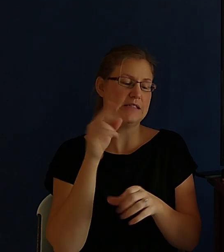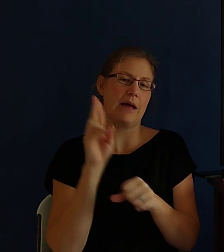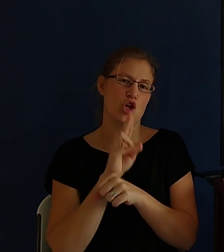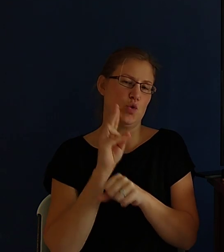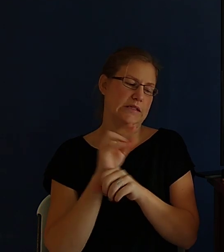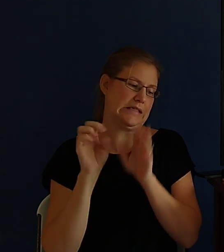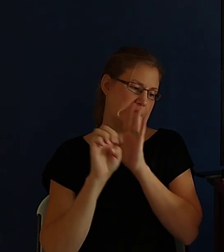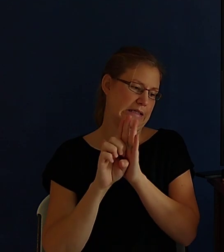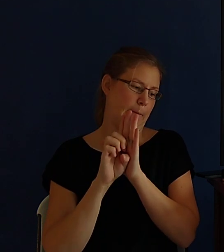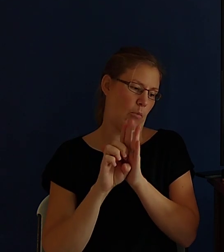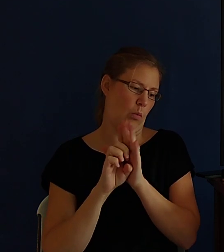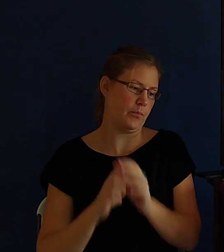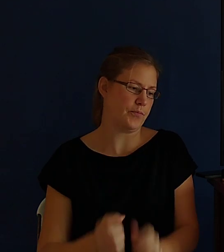example.